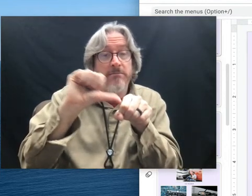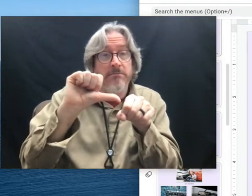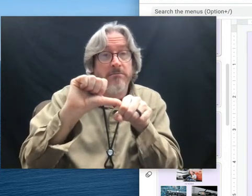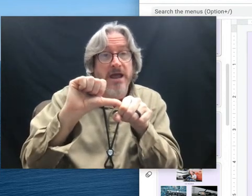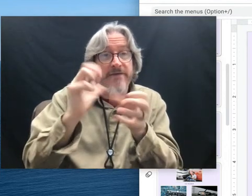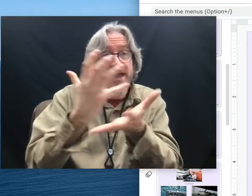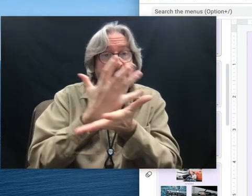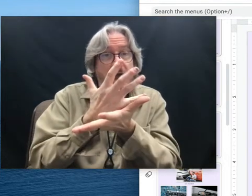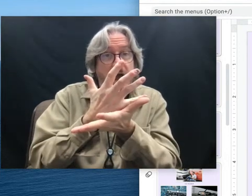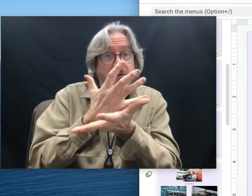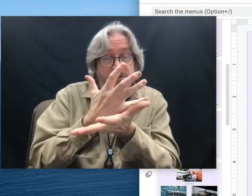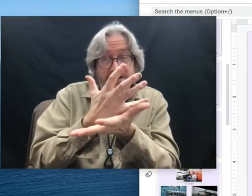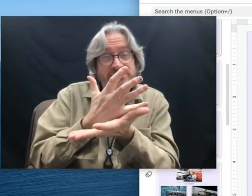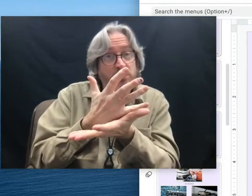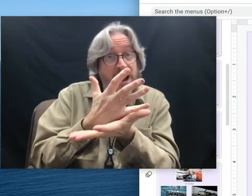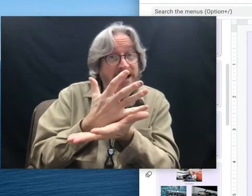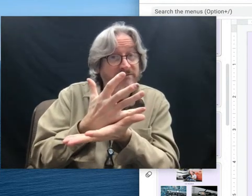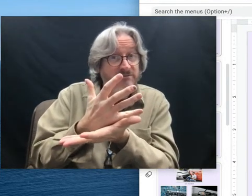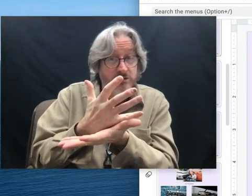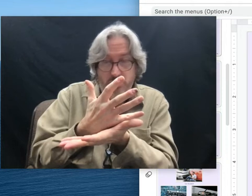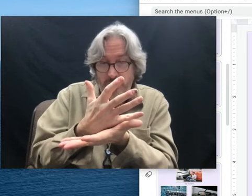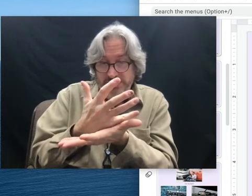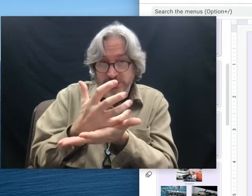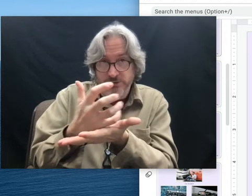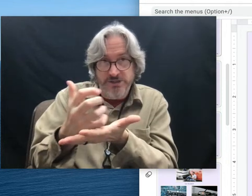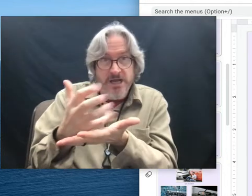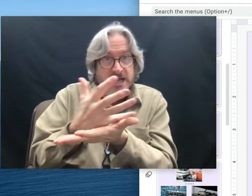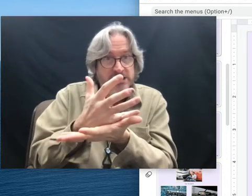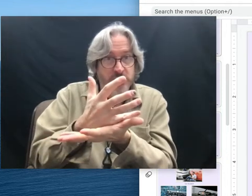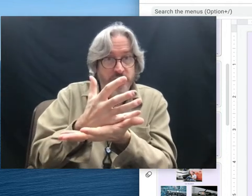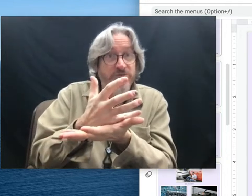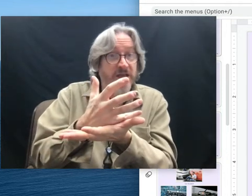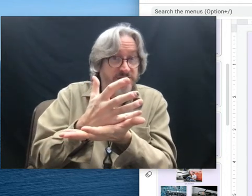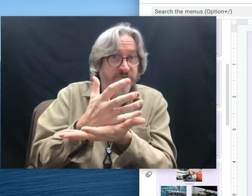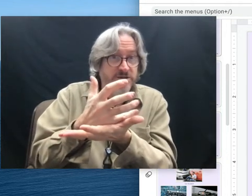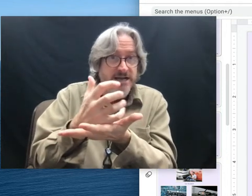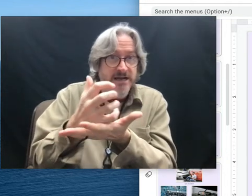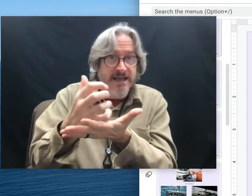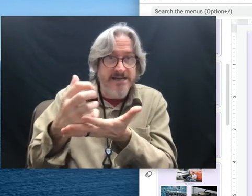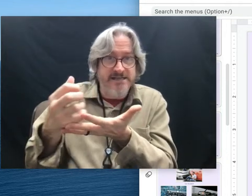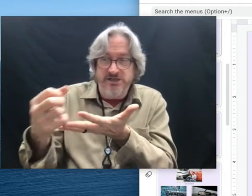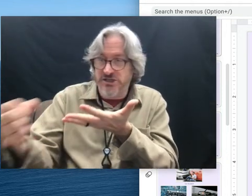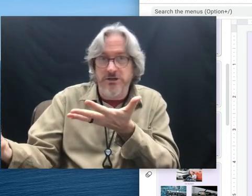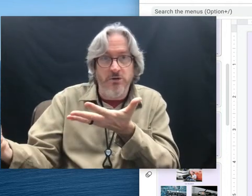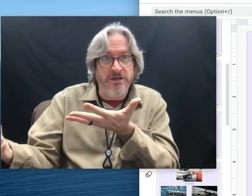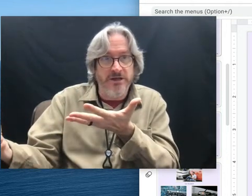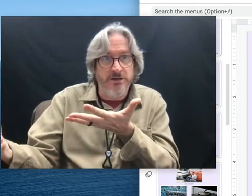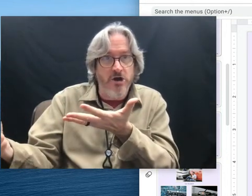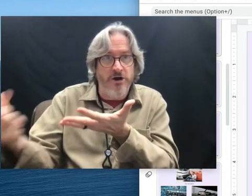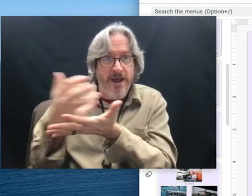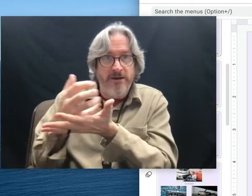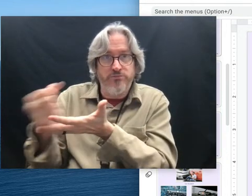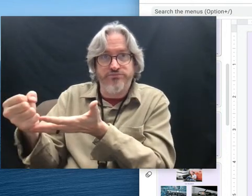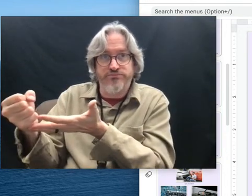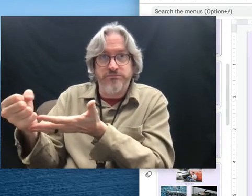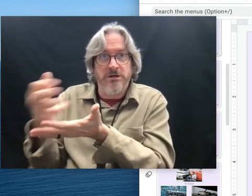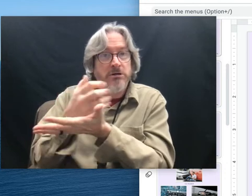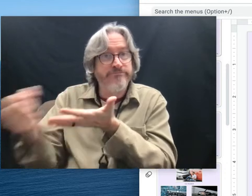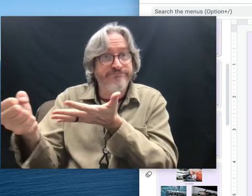And then this is what I've always used. So it's a full tank of gas and it's slowly gone away.